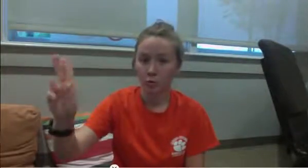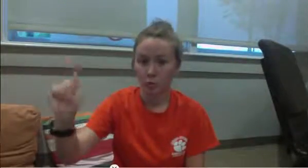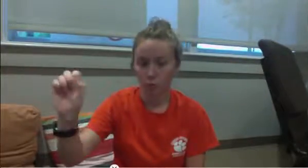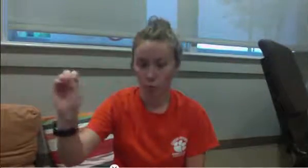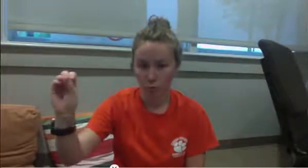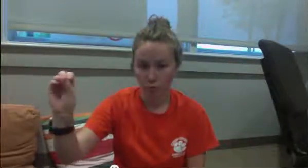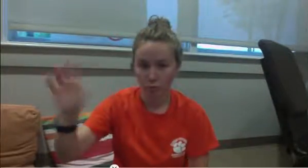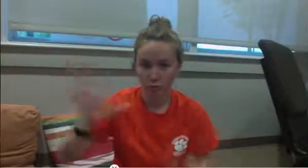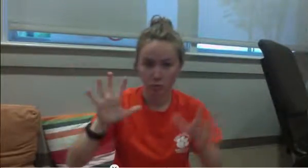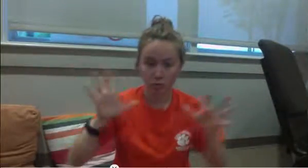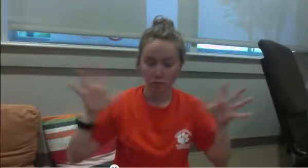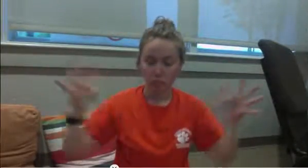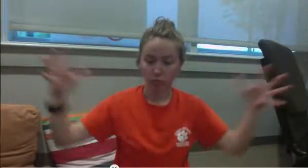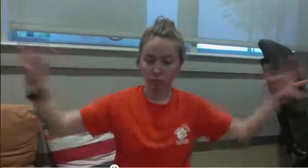Sorry, named Pluto.